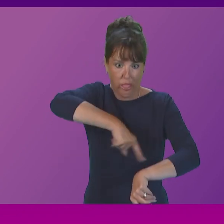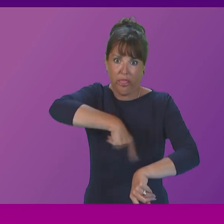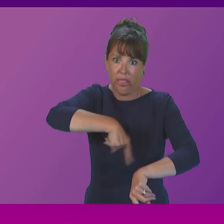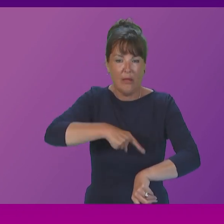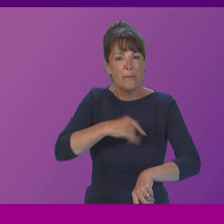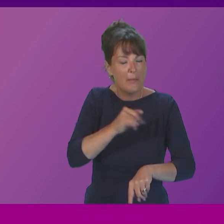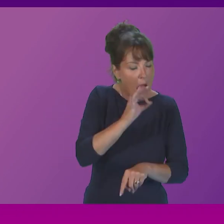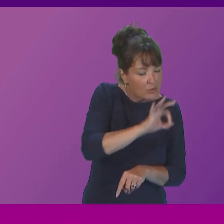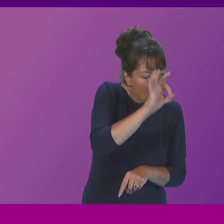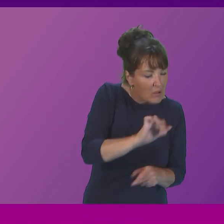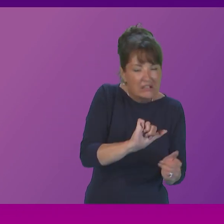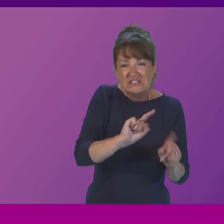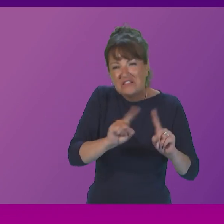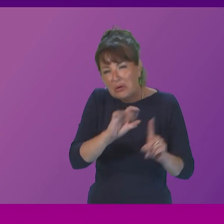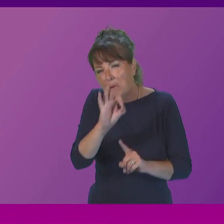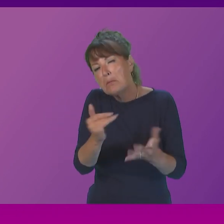much opportunity then.